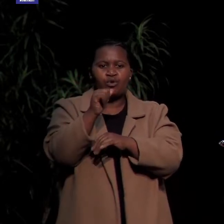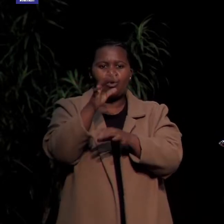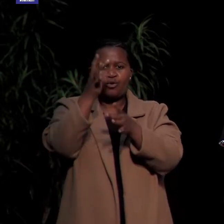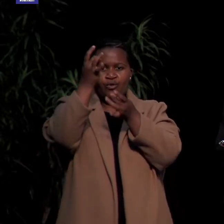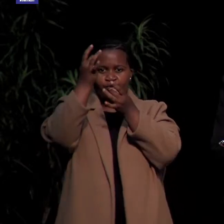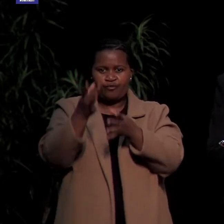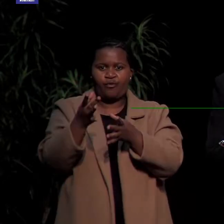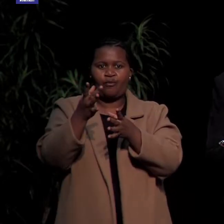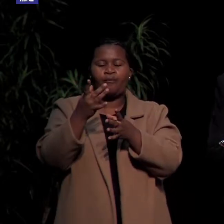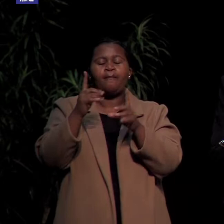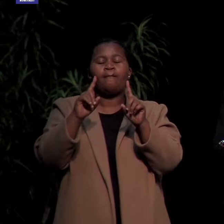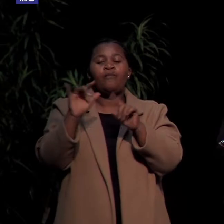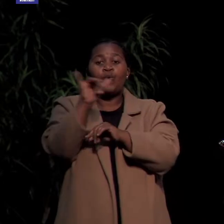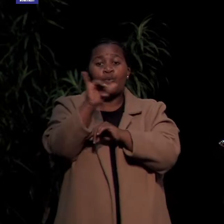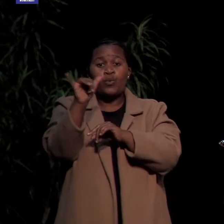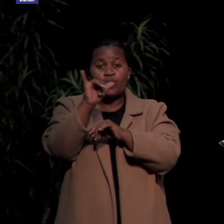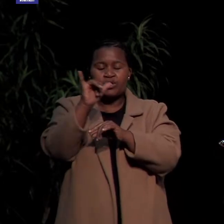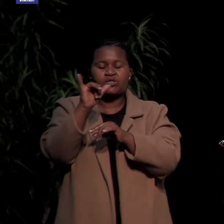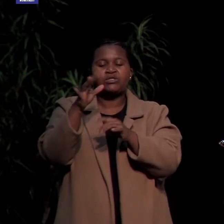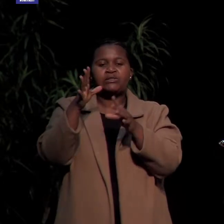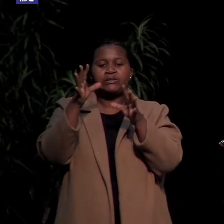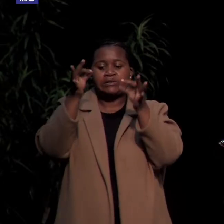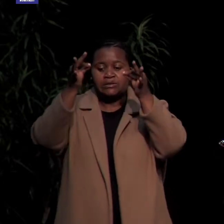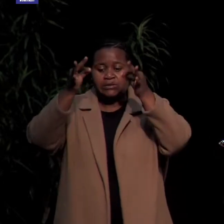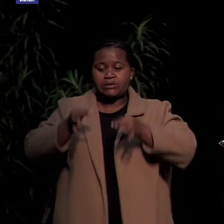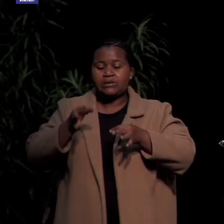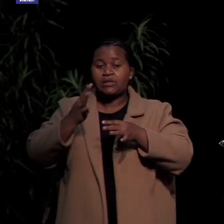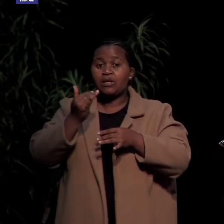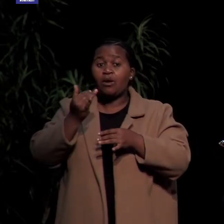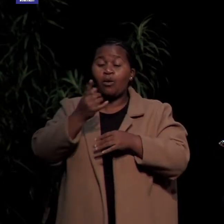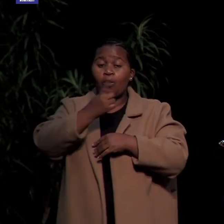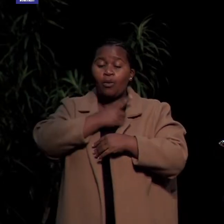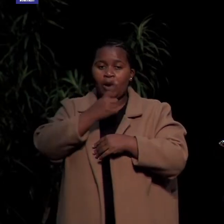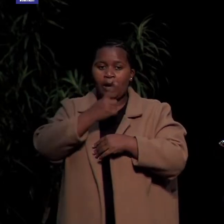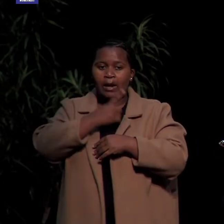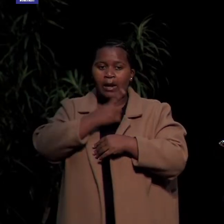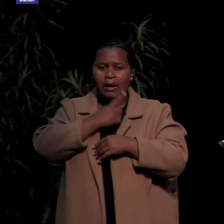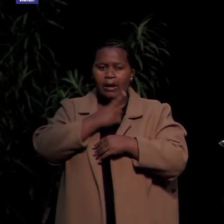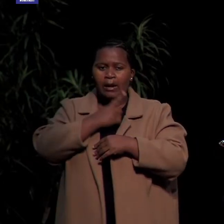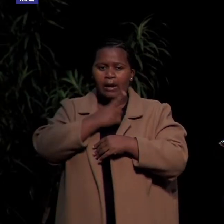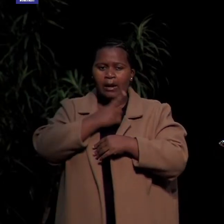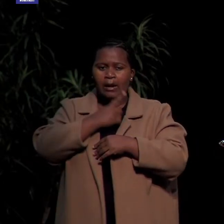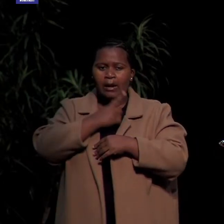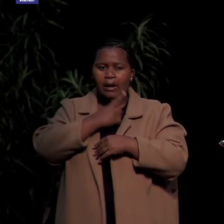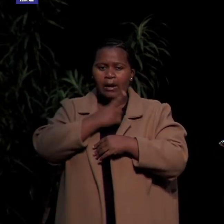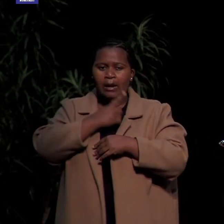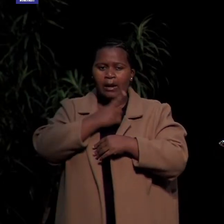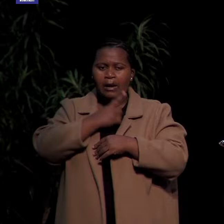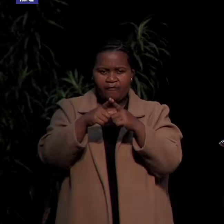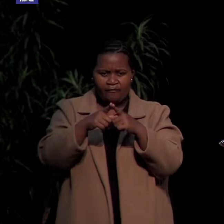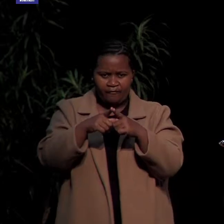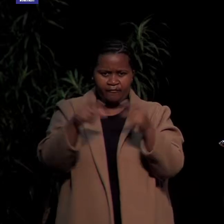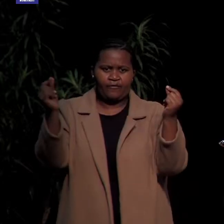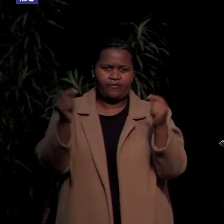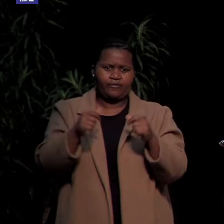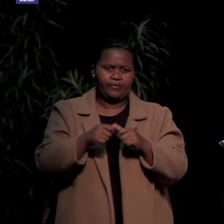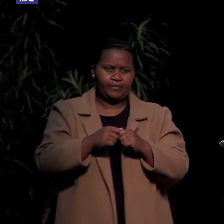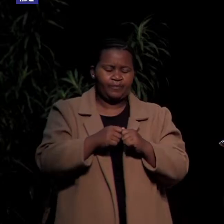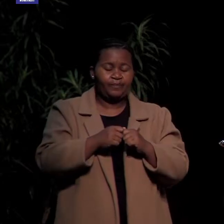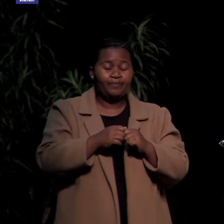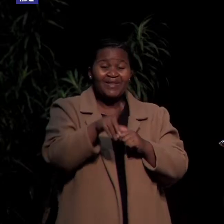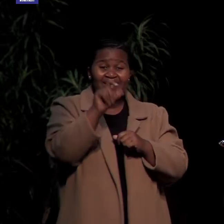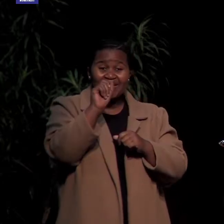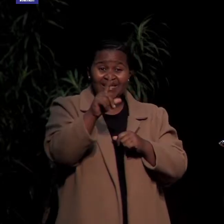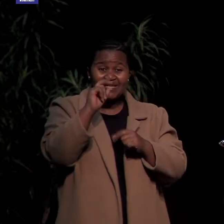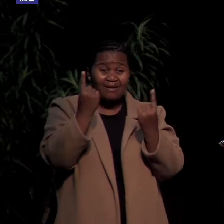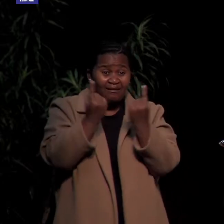by under expenditure, but which is informed by the austerity measures that I spoke about above. This is